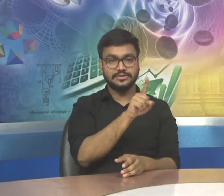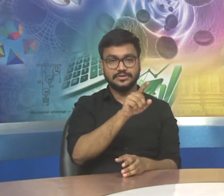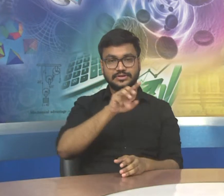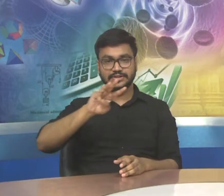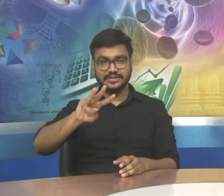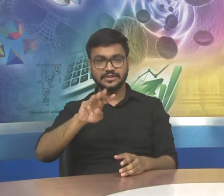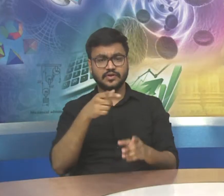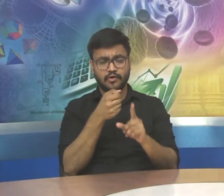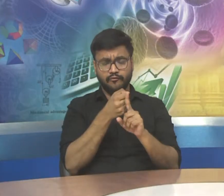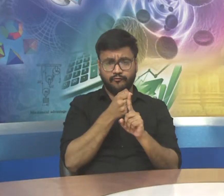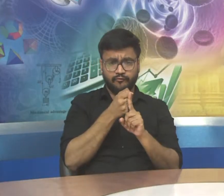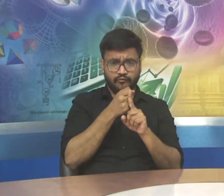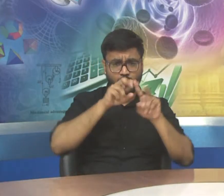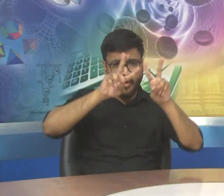Lesson 13.